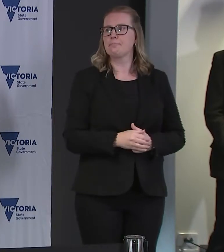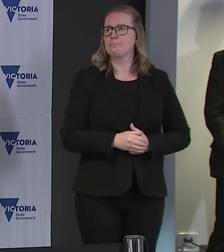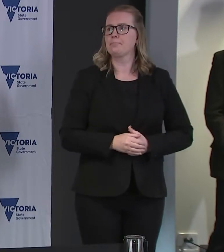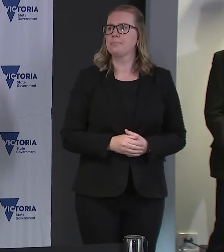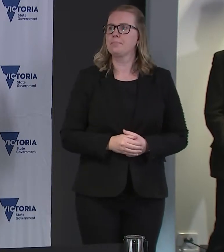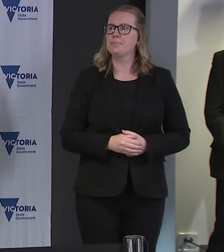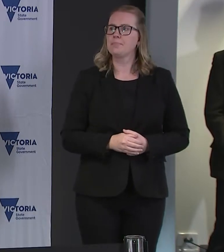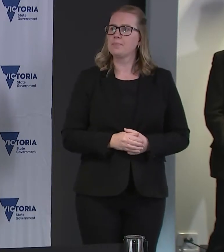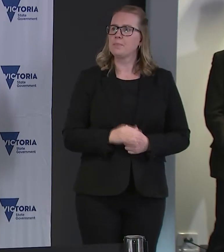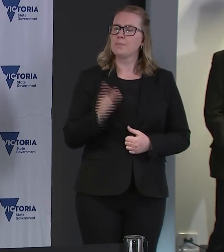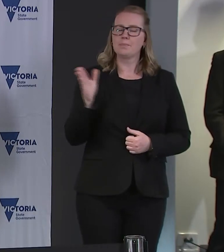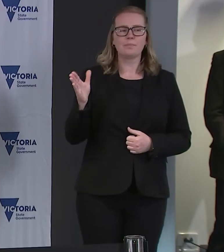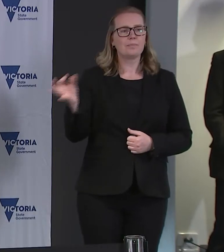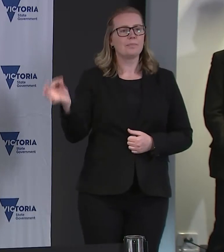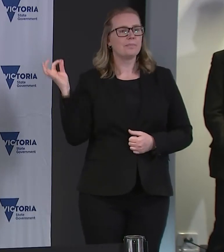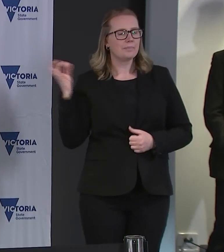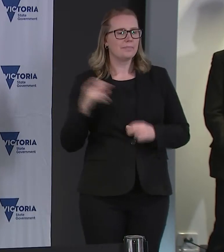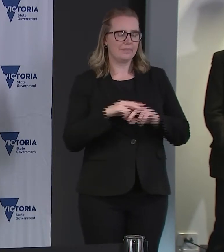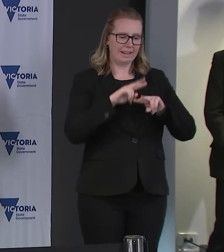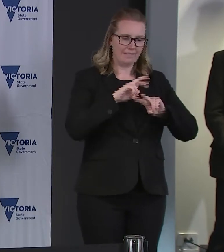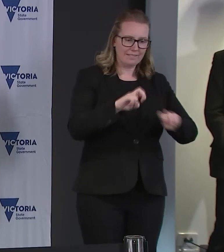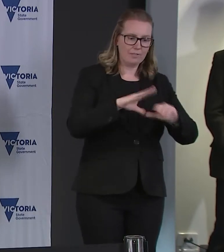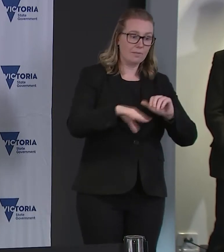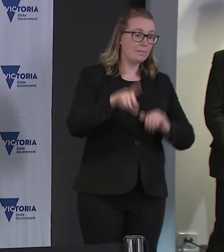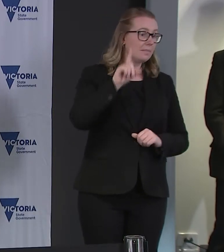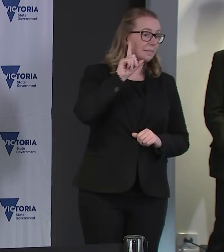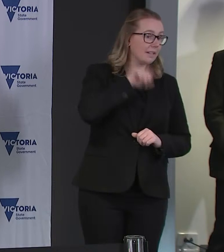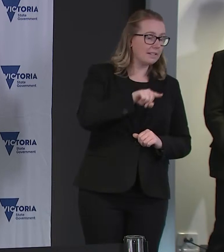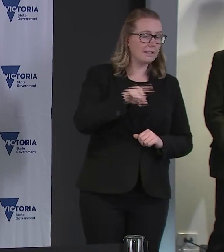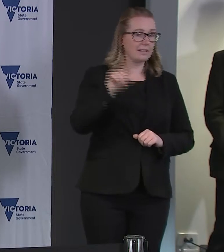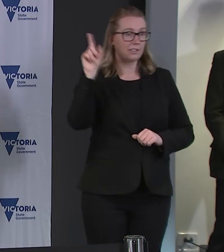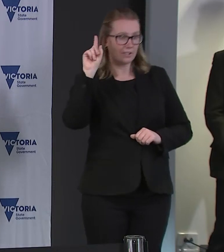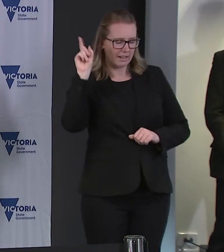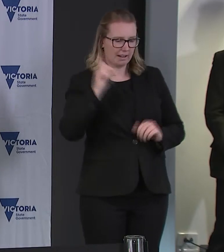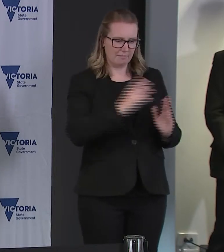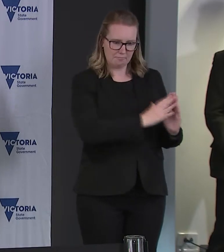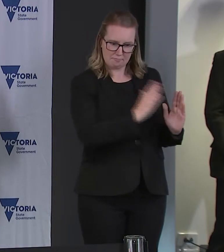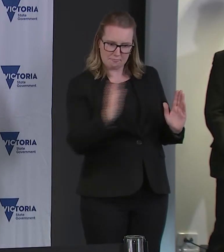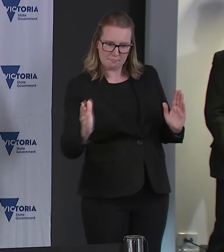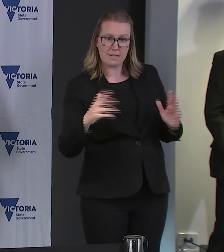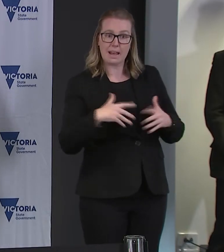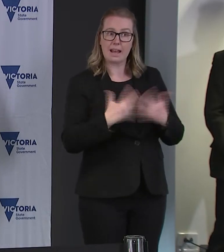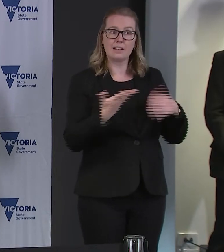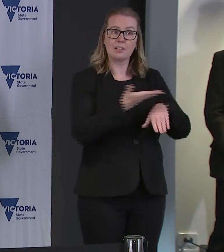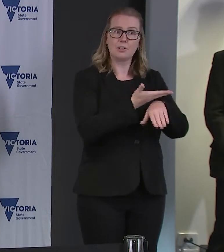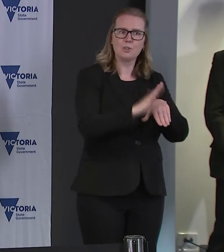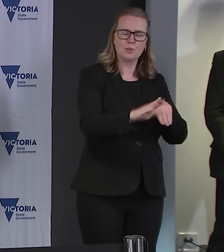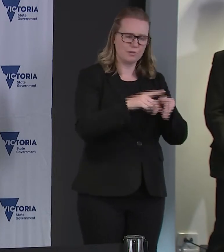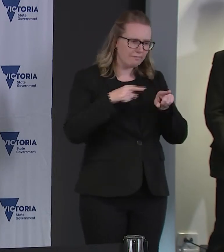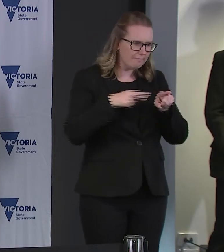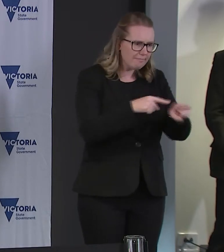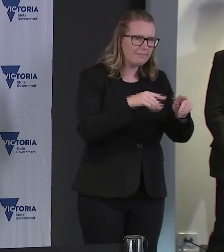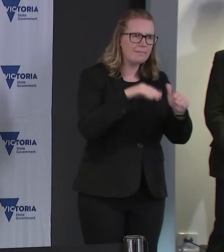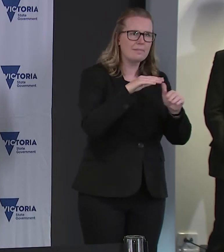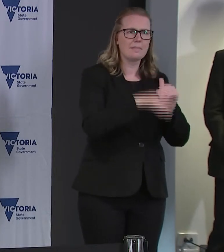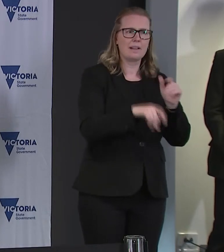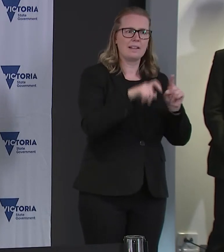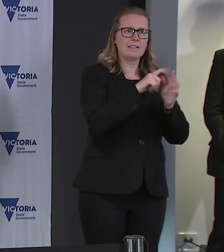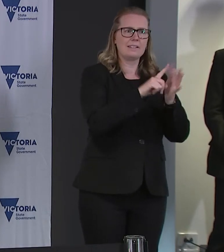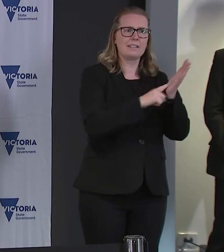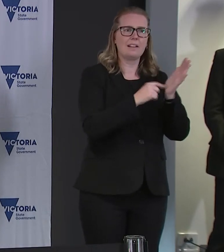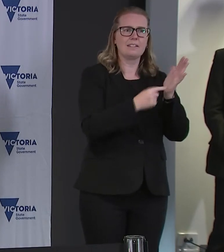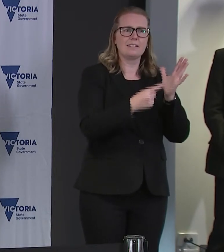but in investigations between yesterday and now, has there been any new line of inquiry as to the Delta family's links to any